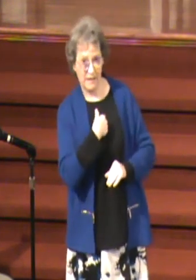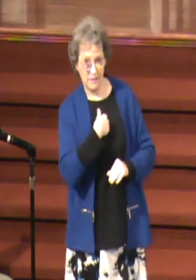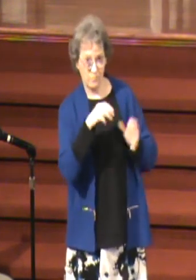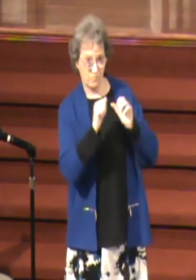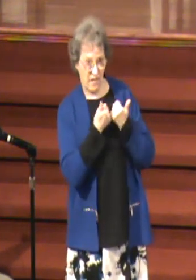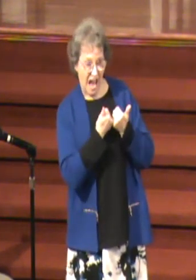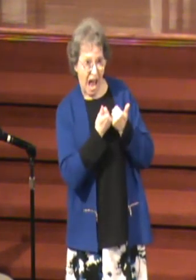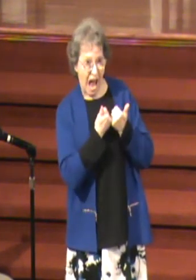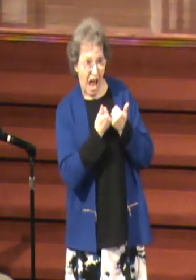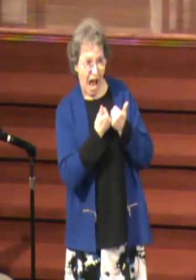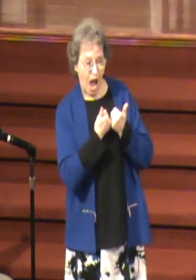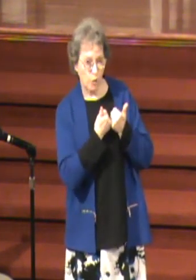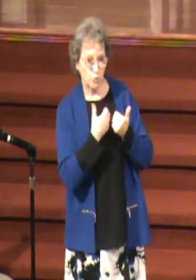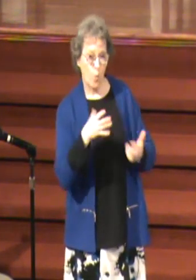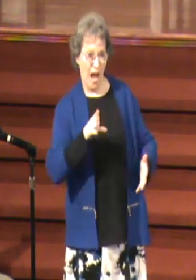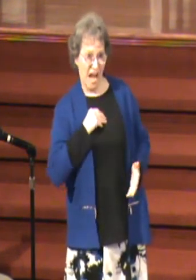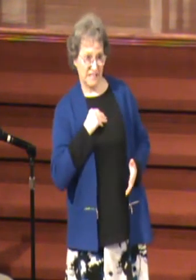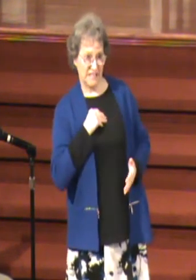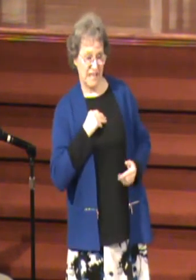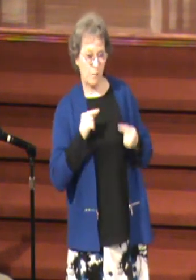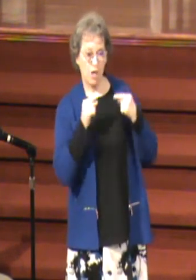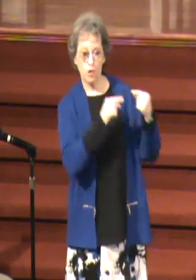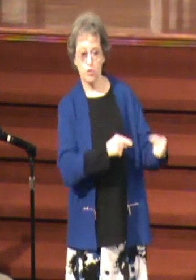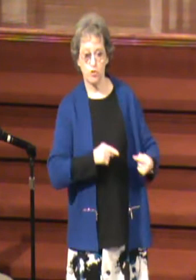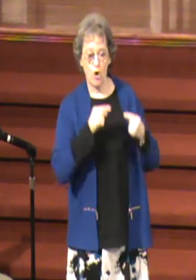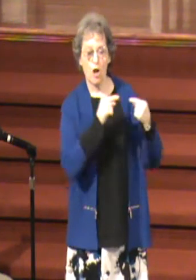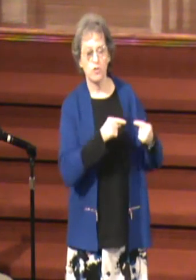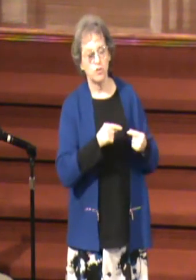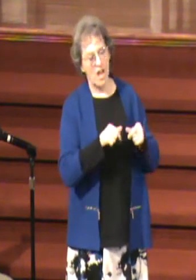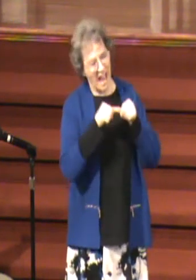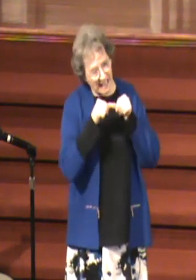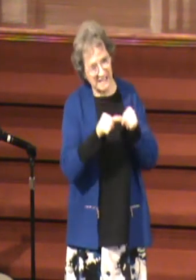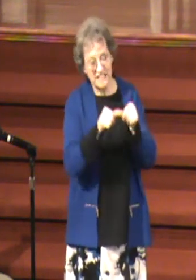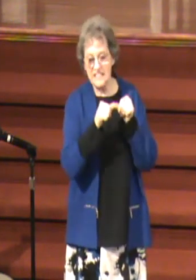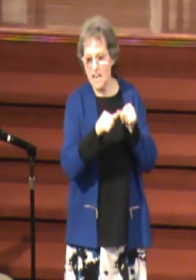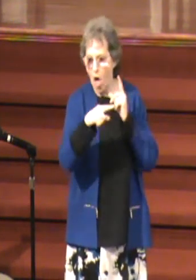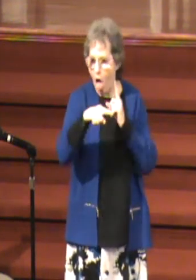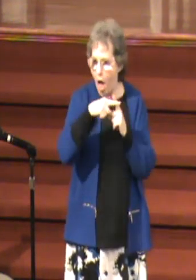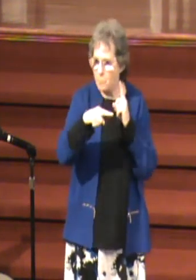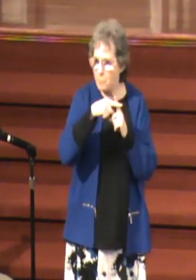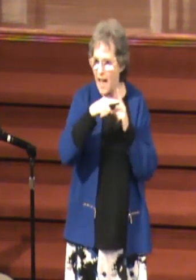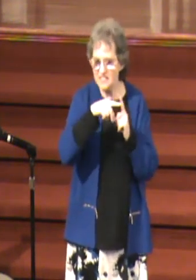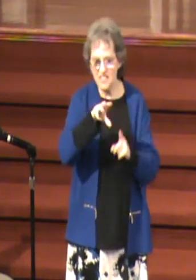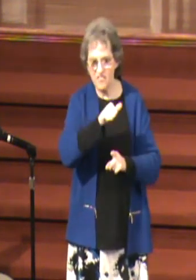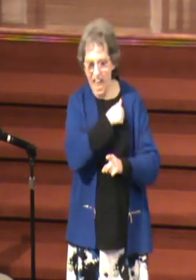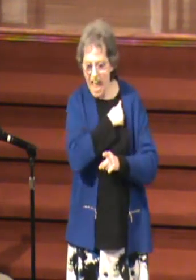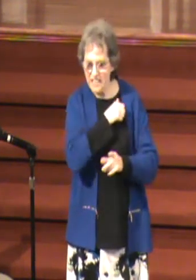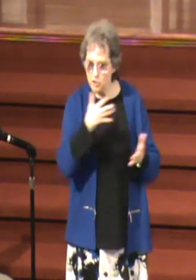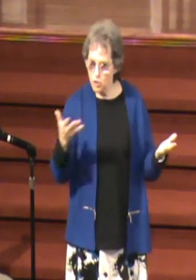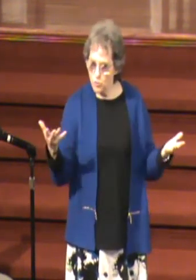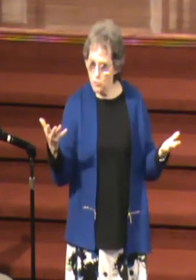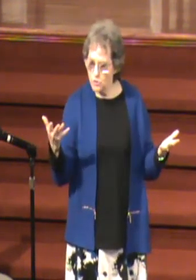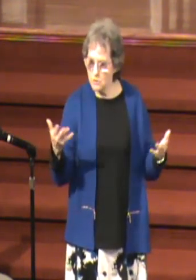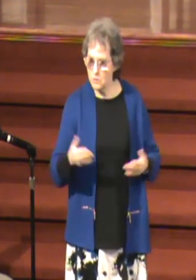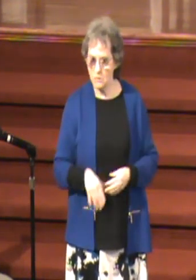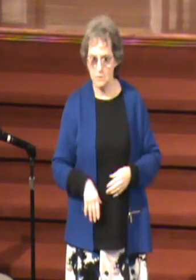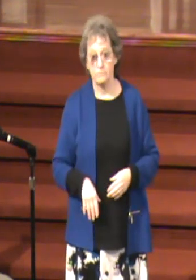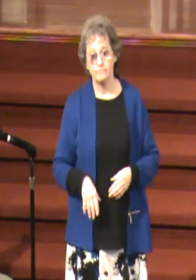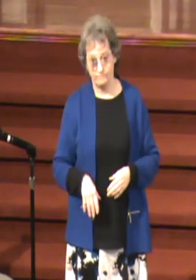take struggles in stride and still maintain a positive outlook and still maintain a positive attitude about